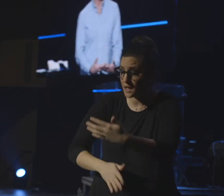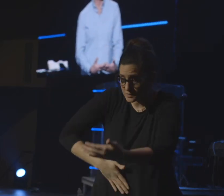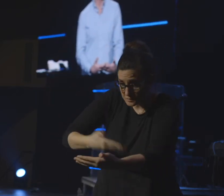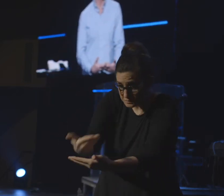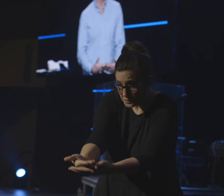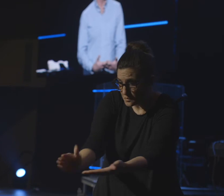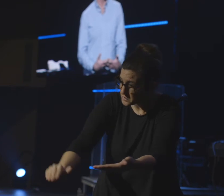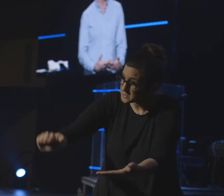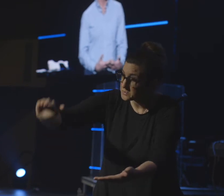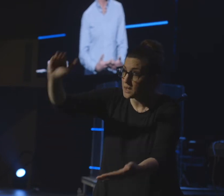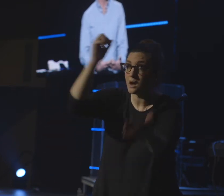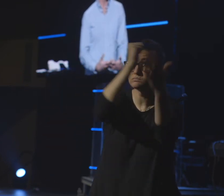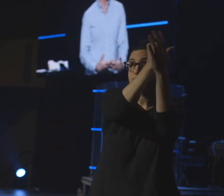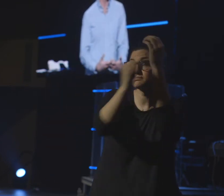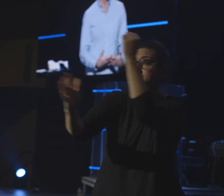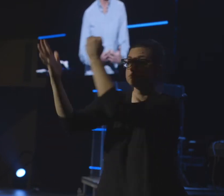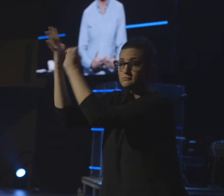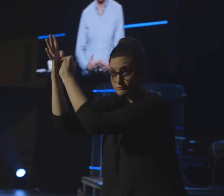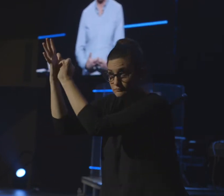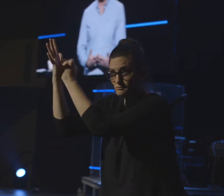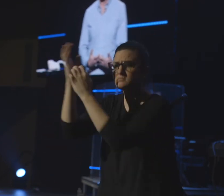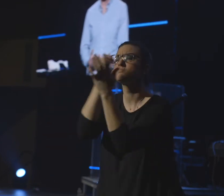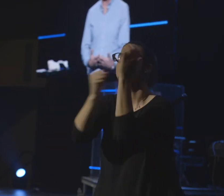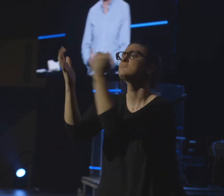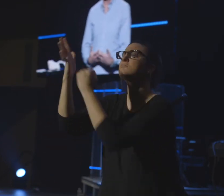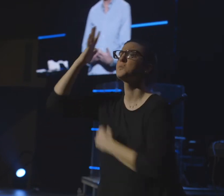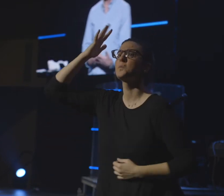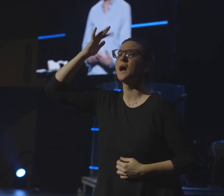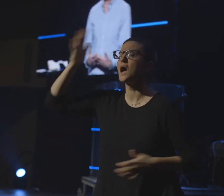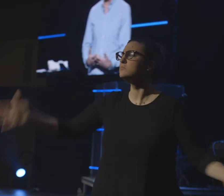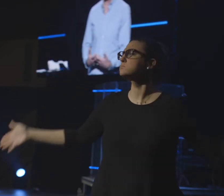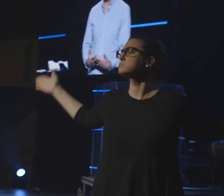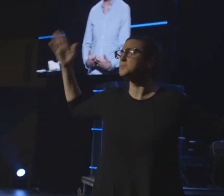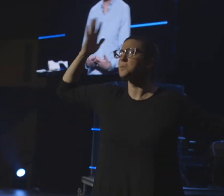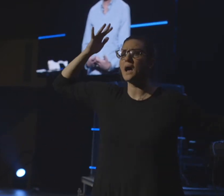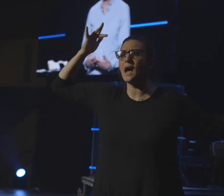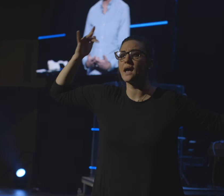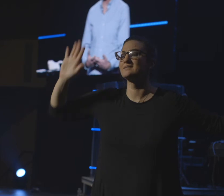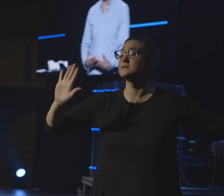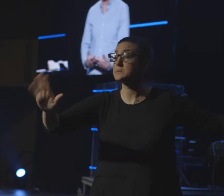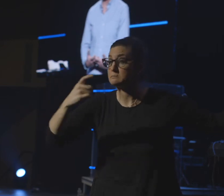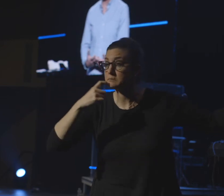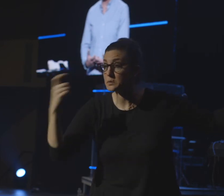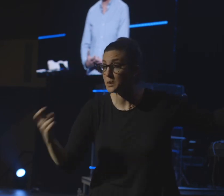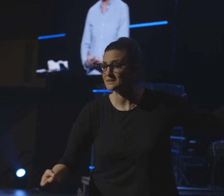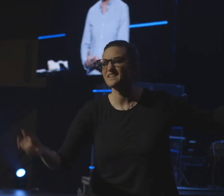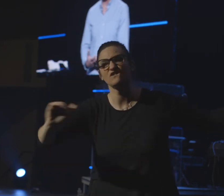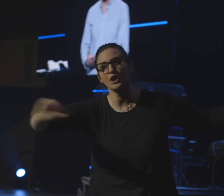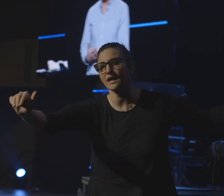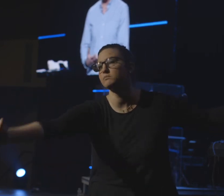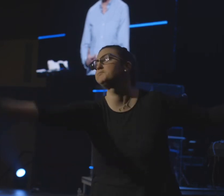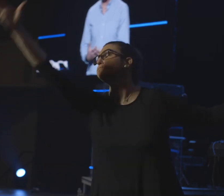your life. It's the forgiveness of sin. It's power to become the person that God made you to be. Okay? To be like